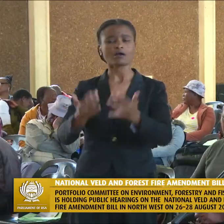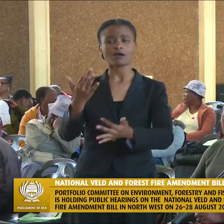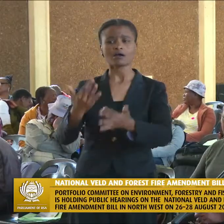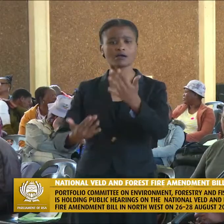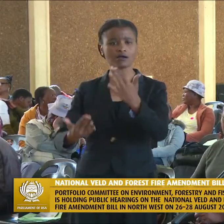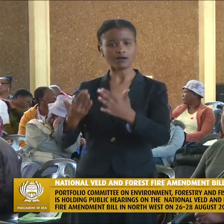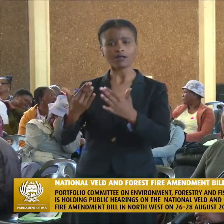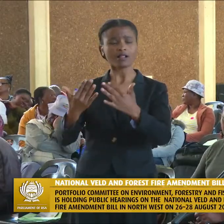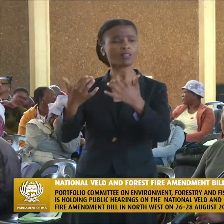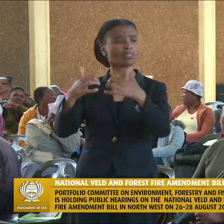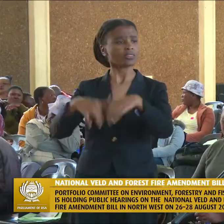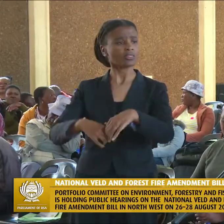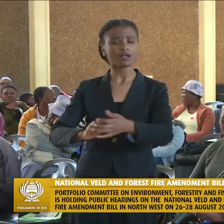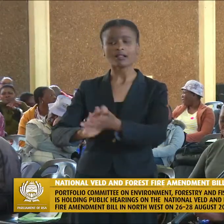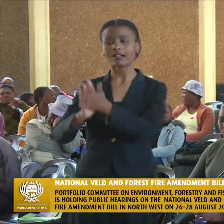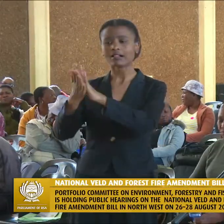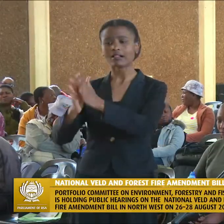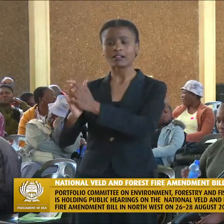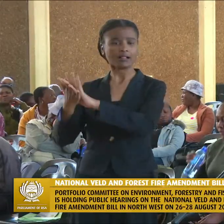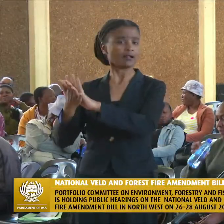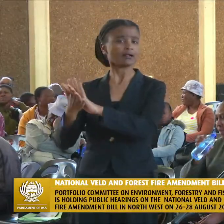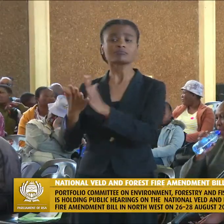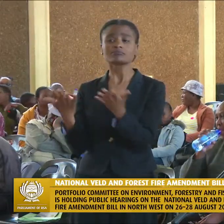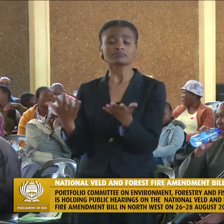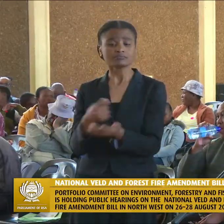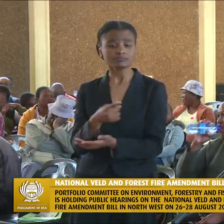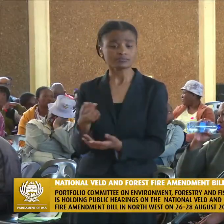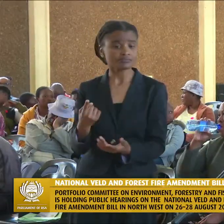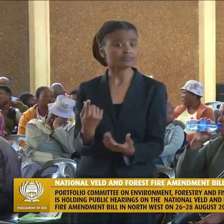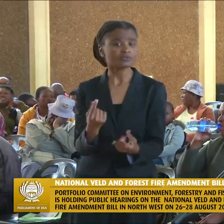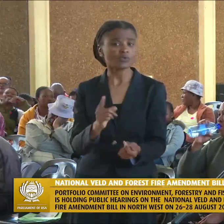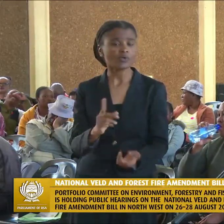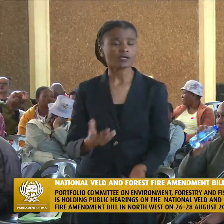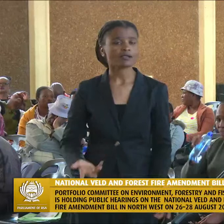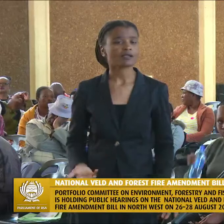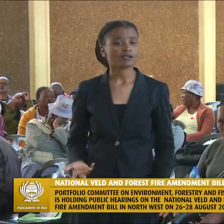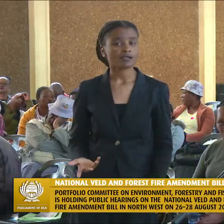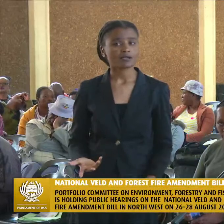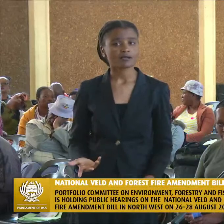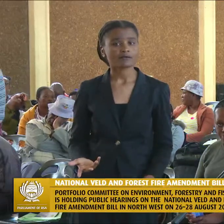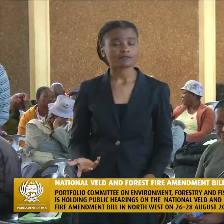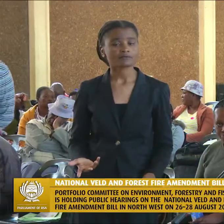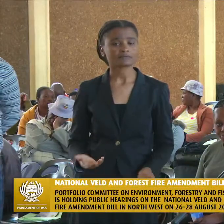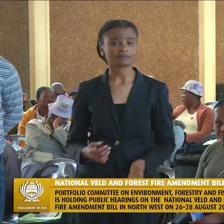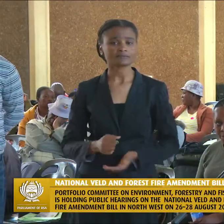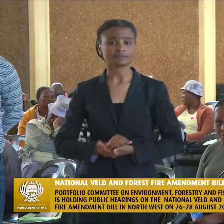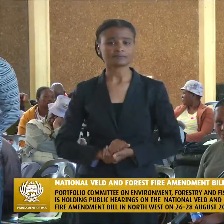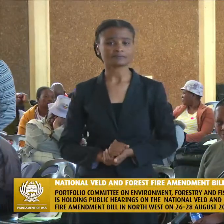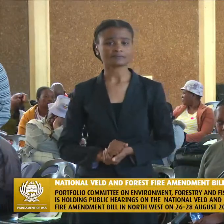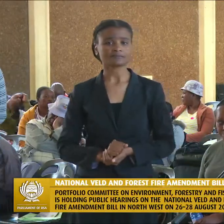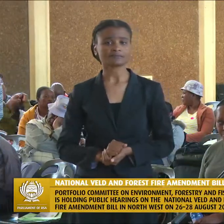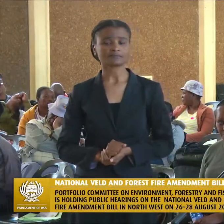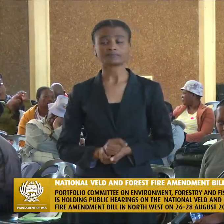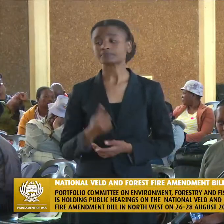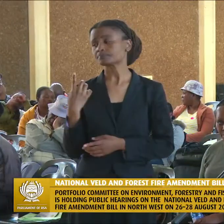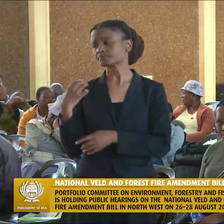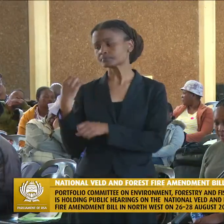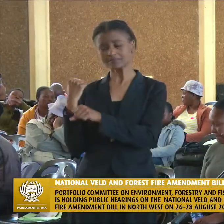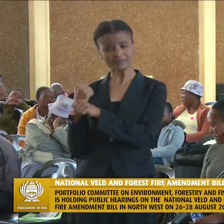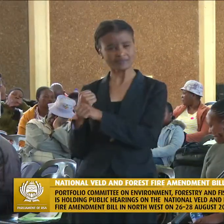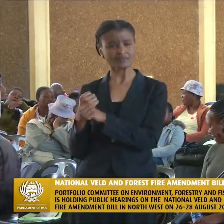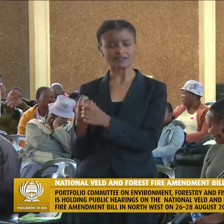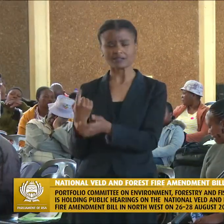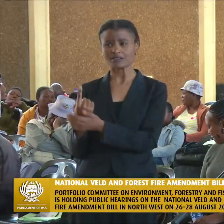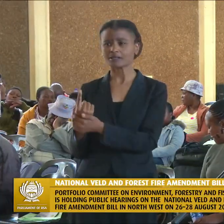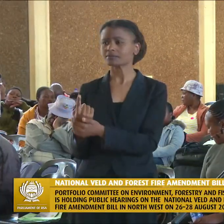their houses last month last last year you call them i see you last year we received